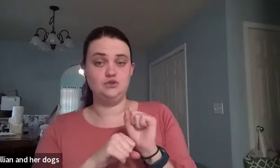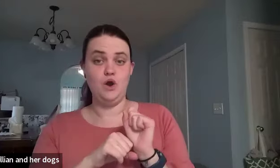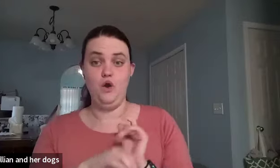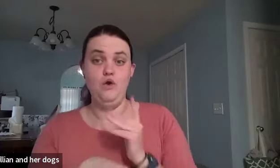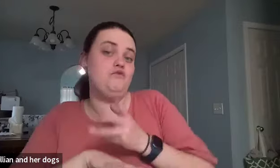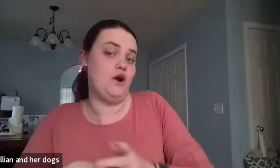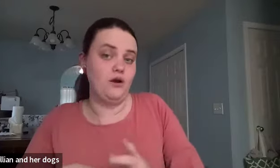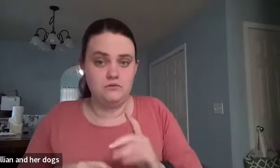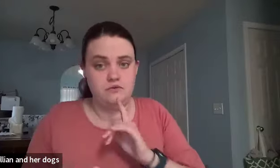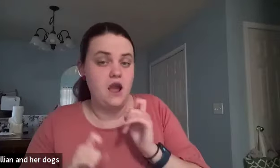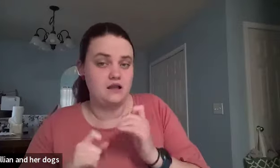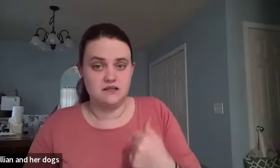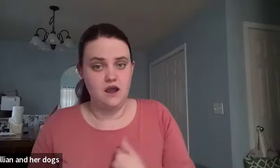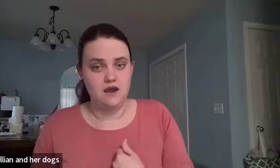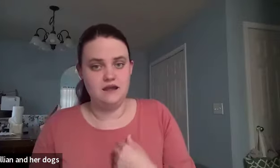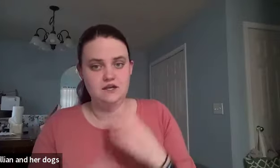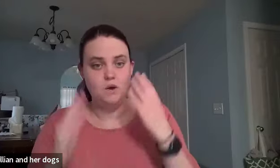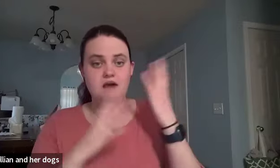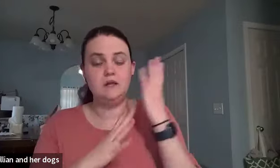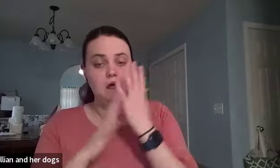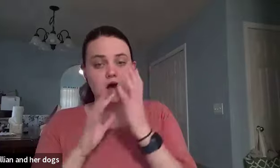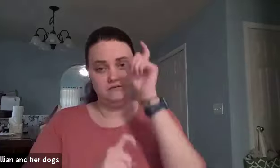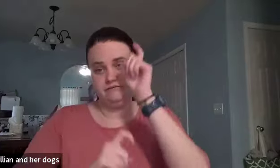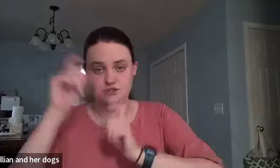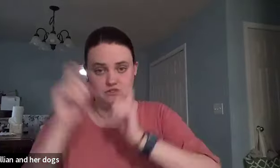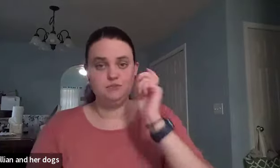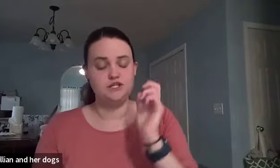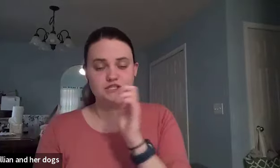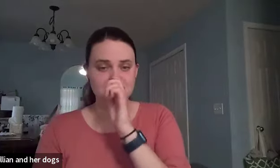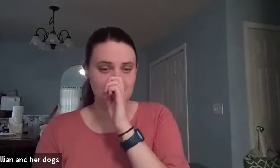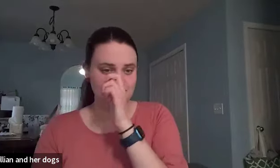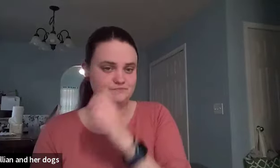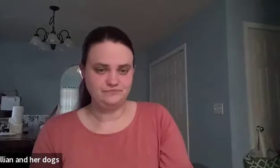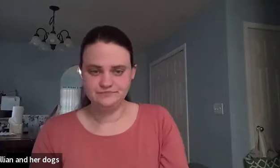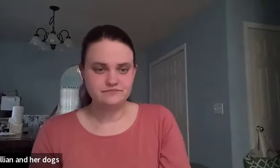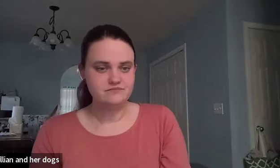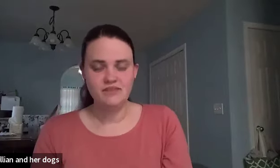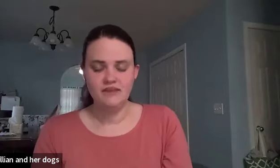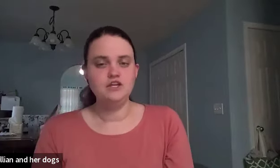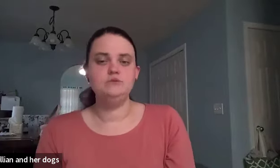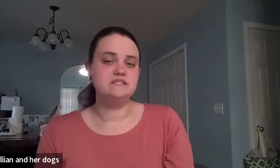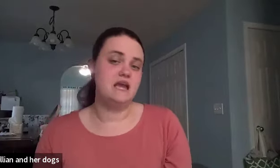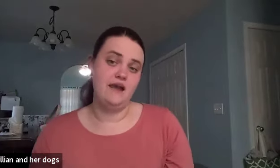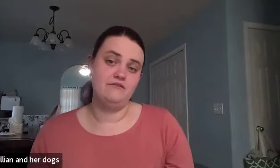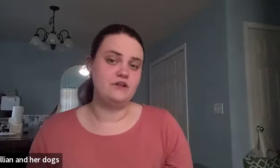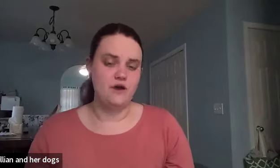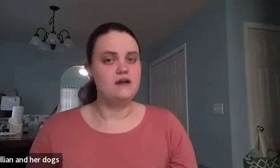to overreact. Like, I know I have a lot of facial expressions. You will see every thought